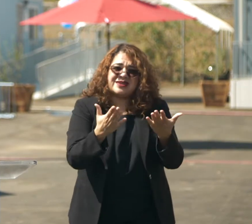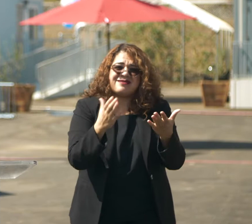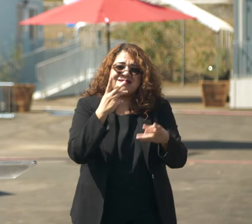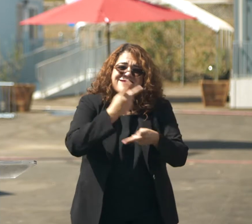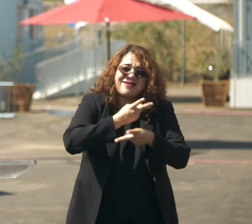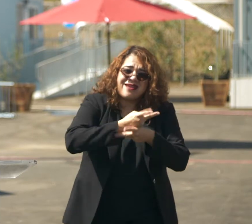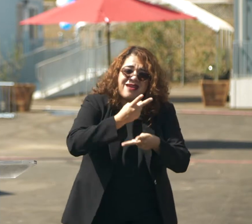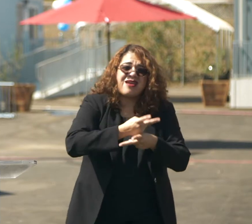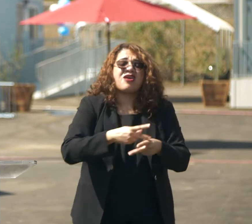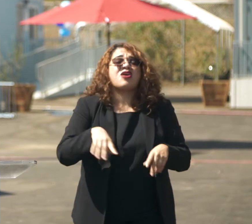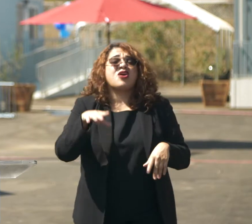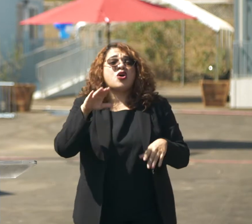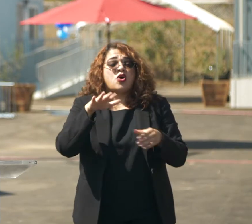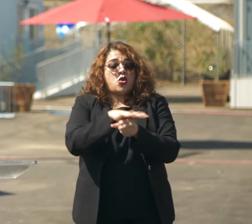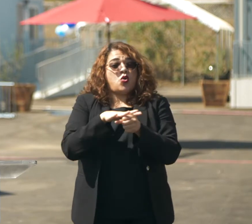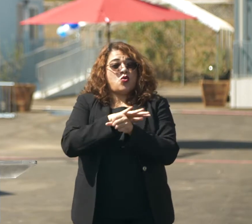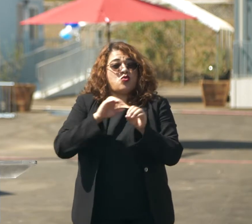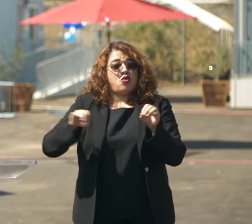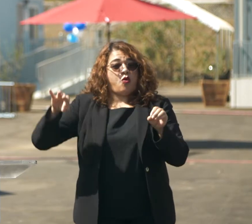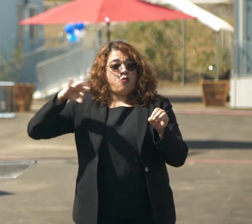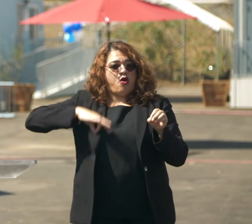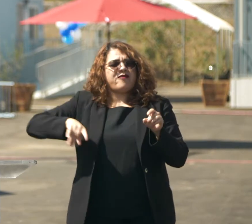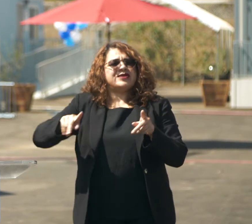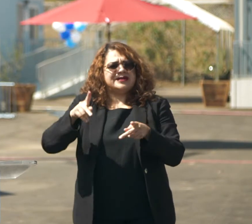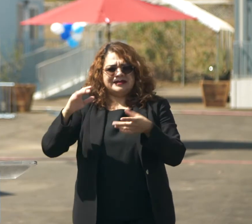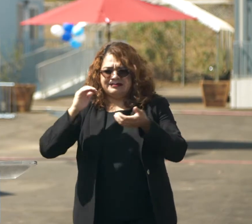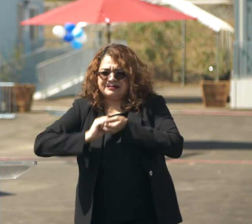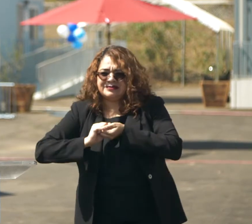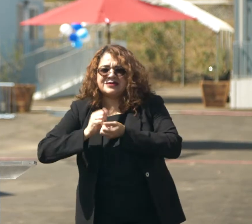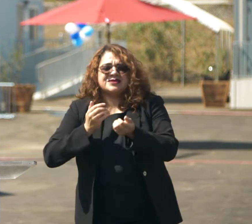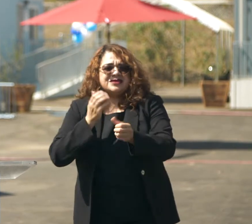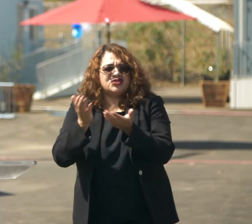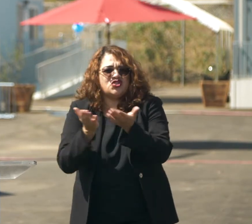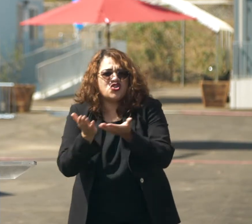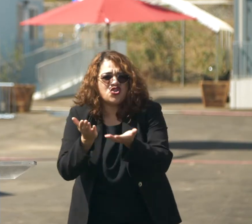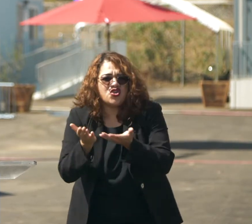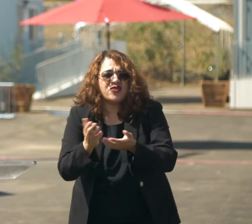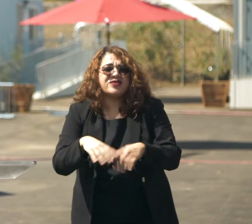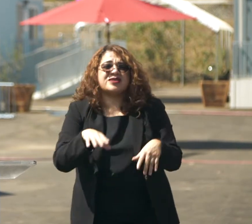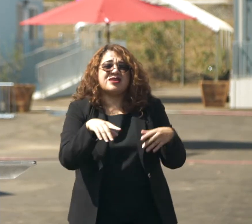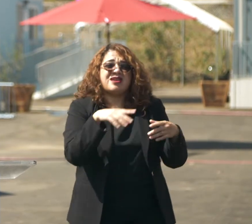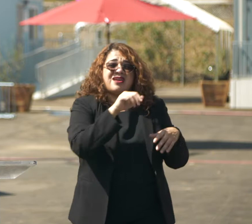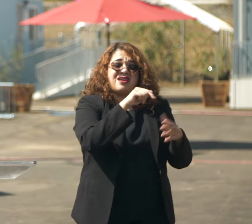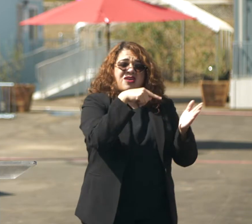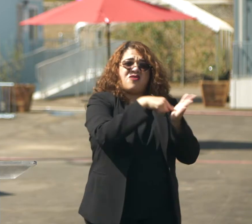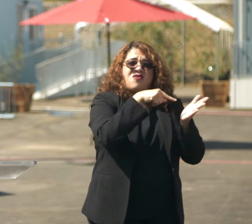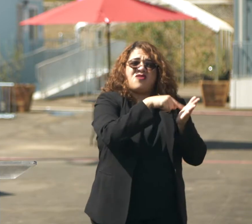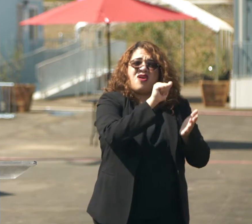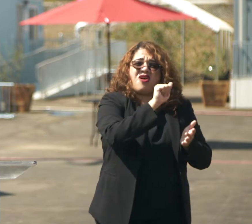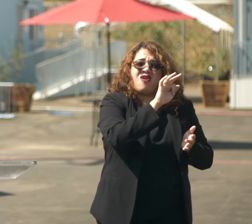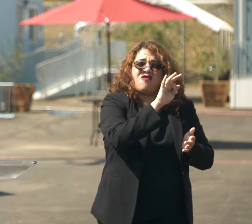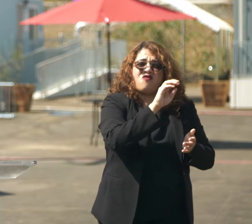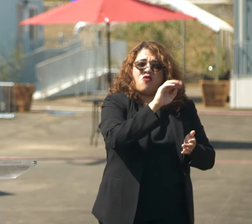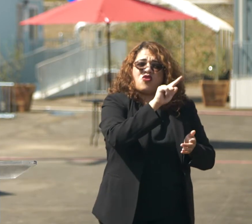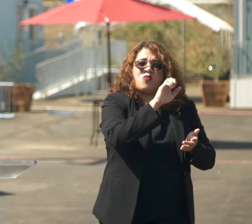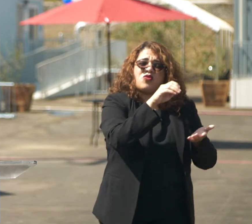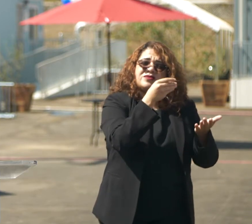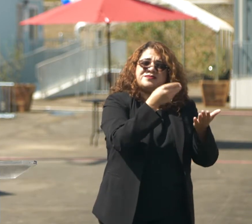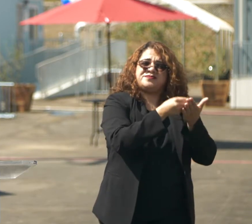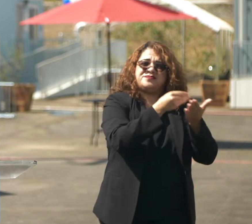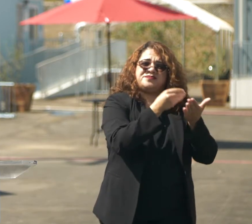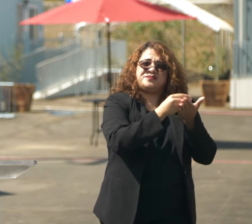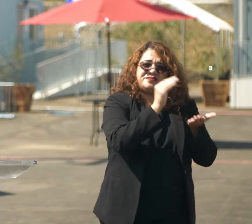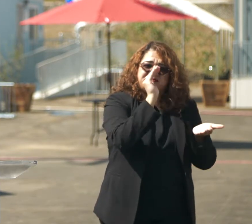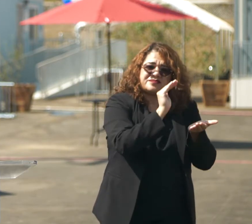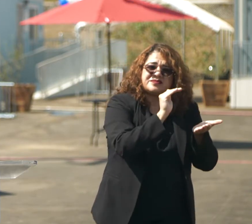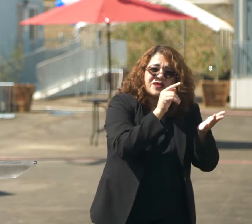local nonprofits are doing amazing work. And we're expanding affordable housing across the city. Over the last 5 years,